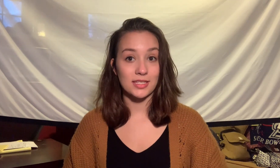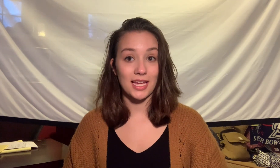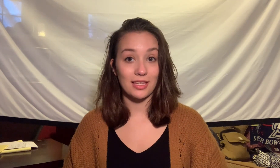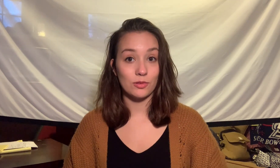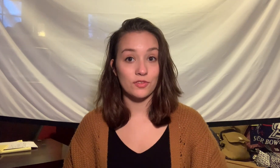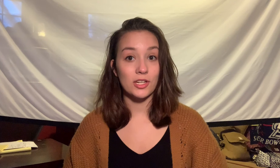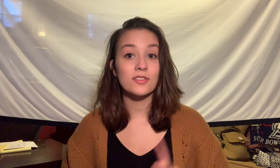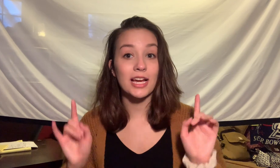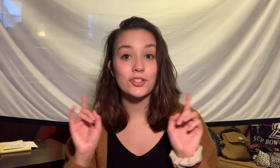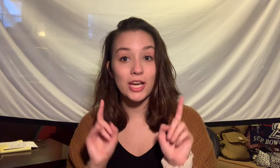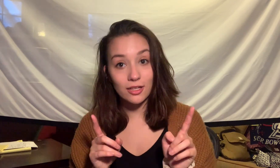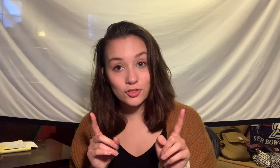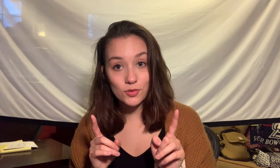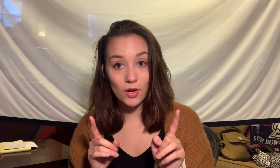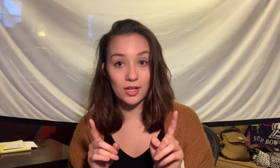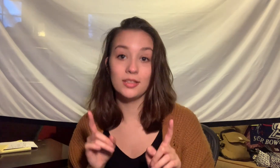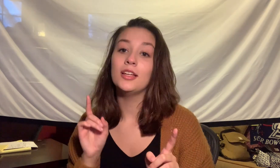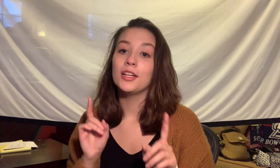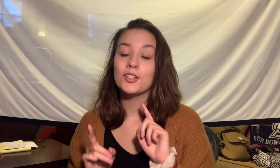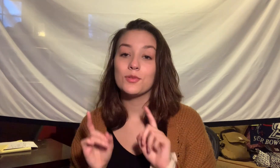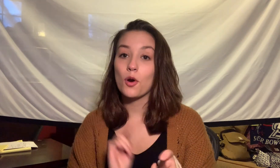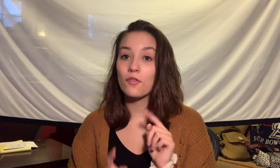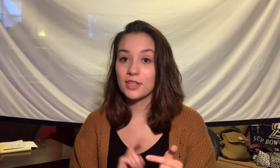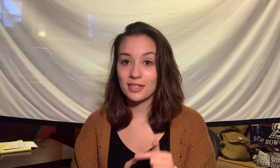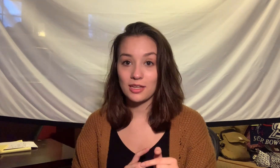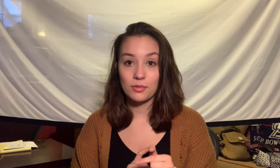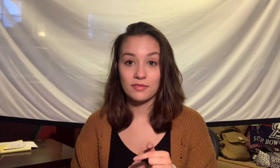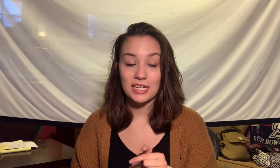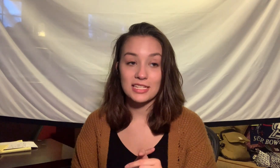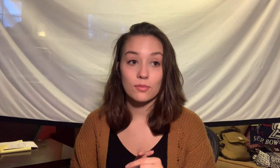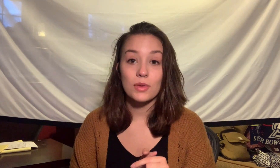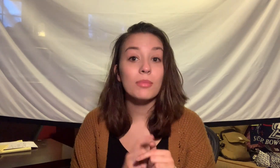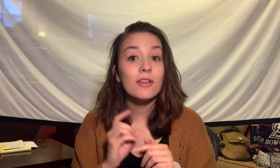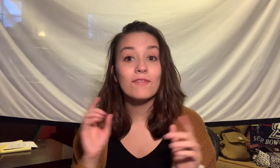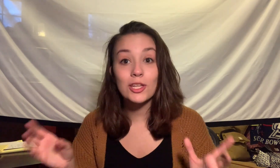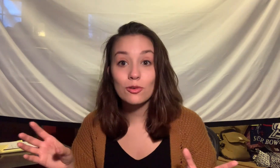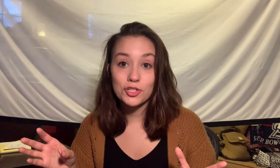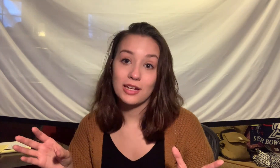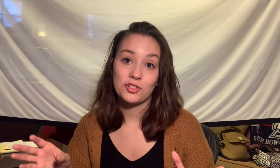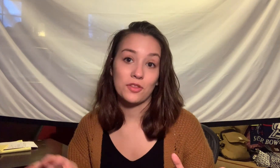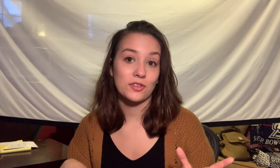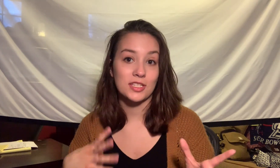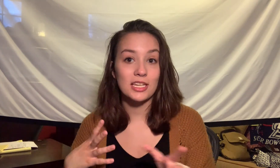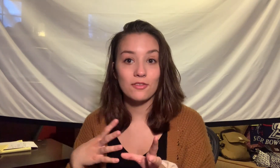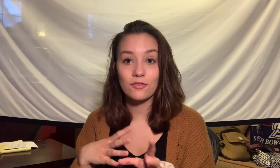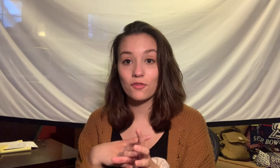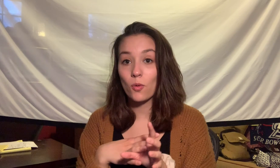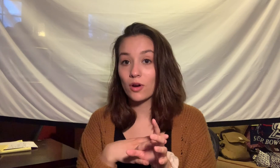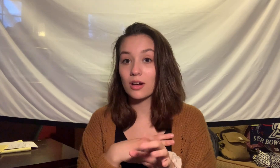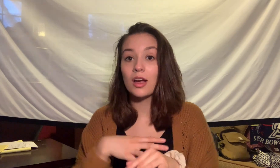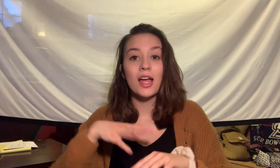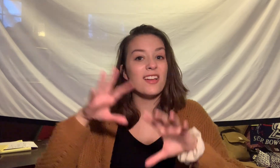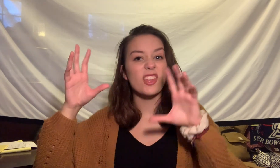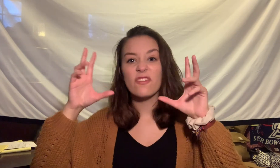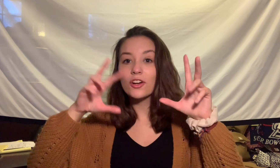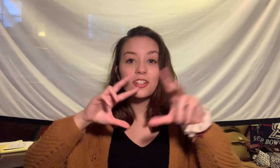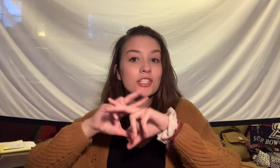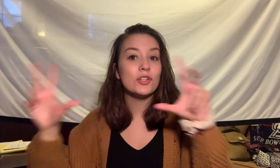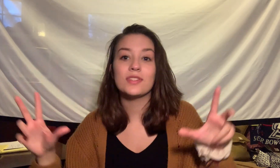Sign Language videos, I challenge you all to, over the next couple of days, maybe video chat each other. See if for the first 2 seconds